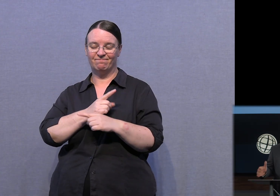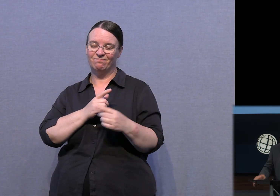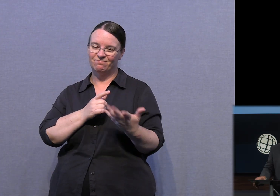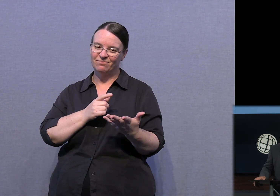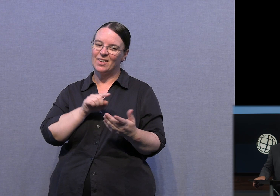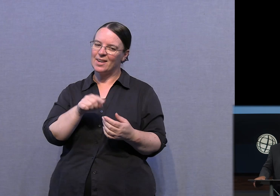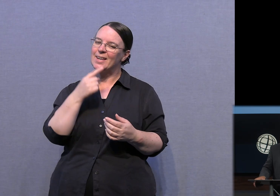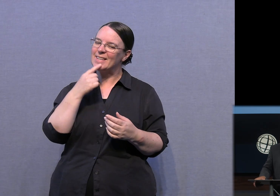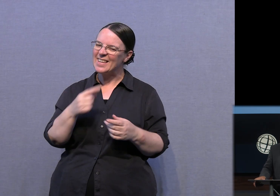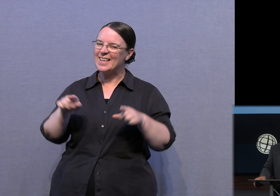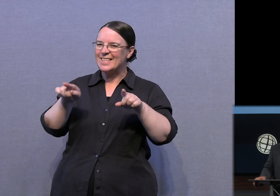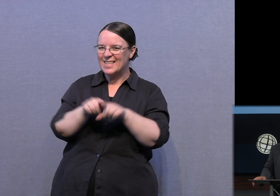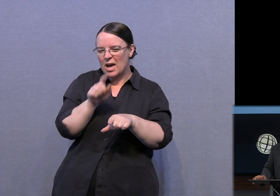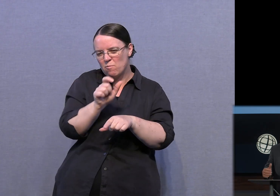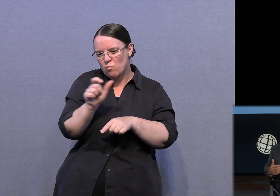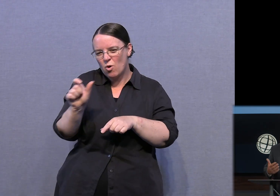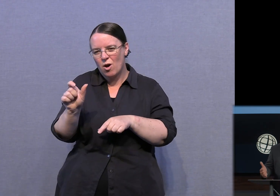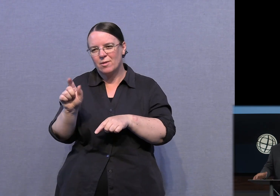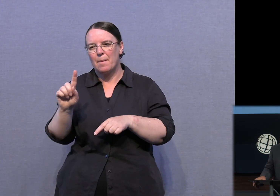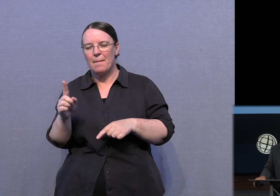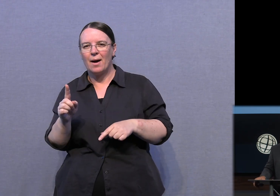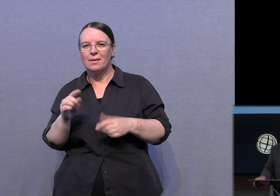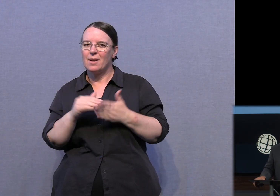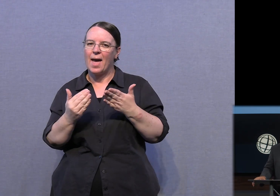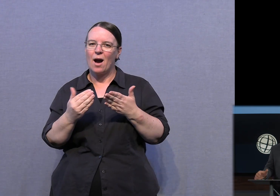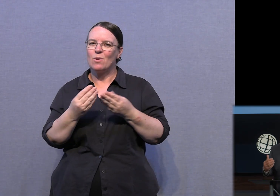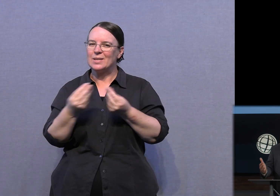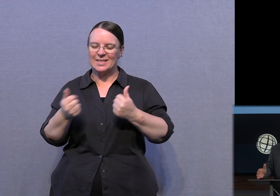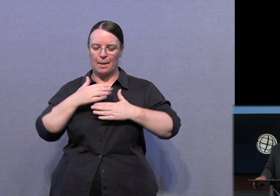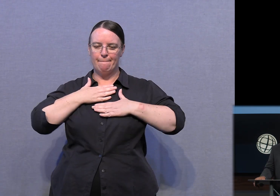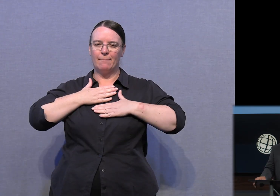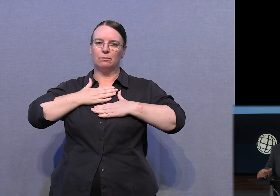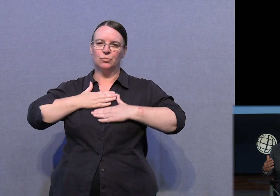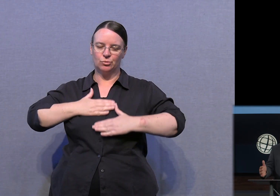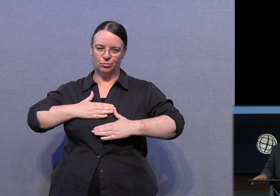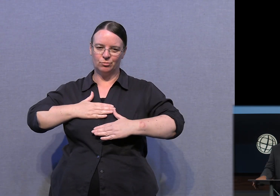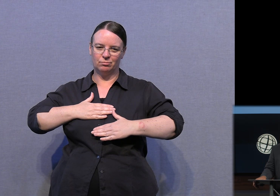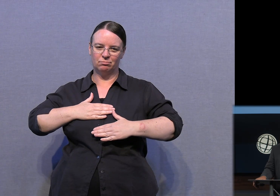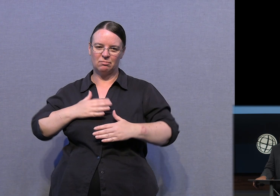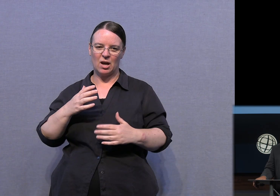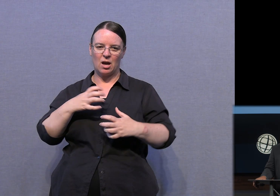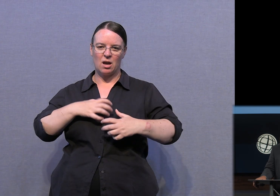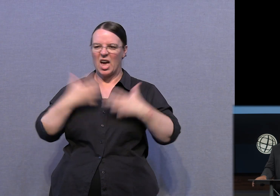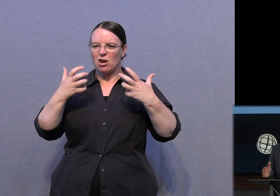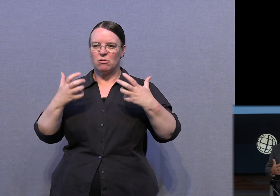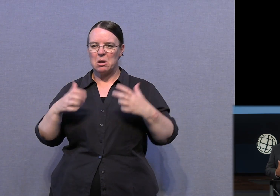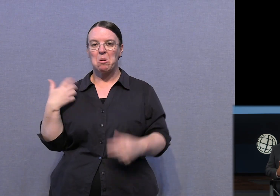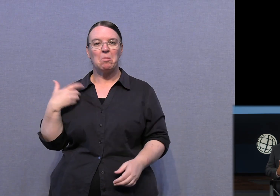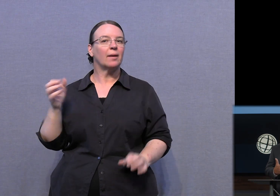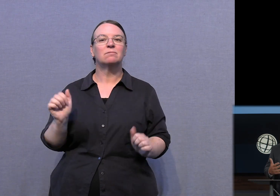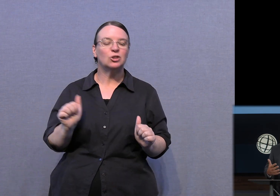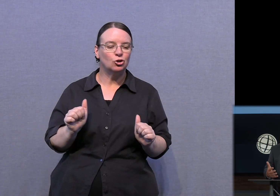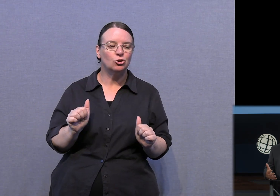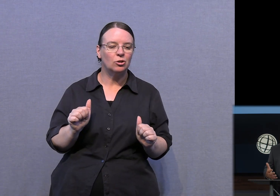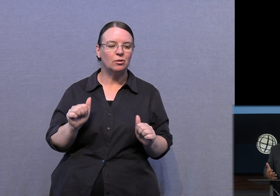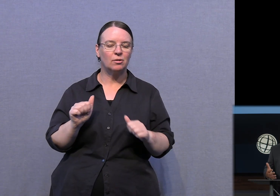says the same thing, but with some humility. Instead of anger, complaining, he says, I'm